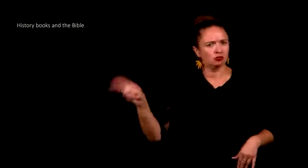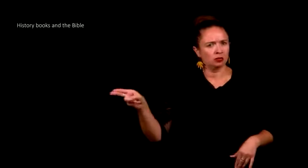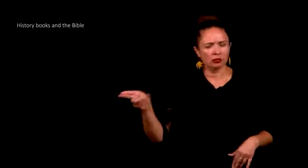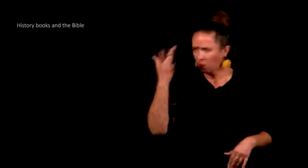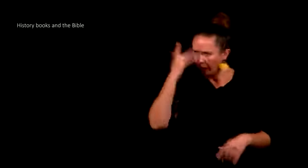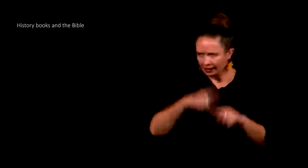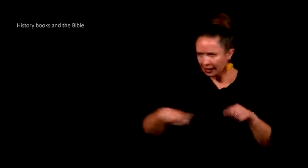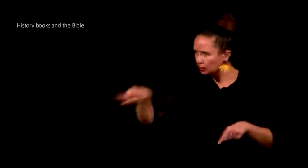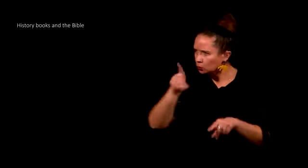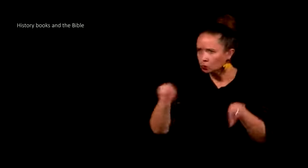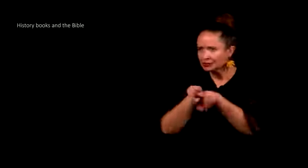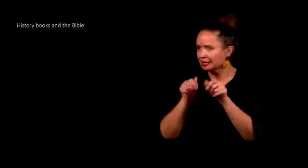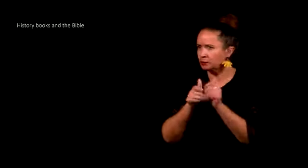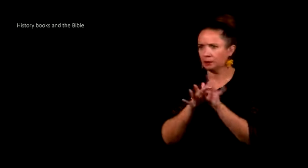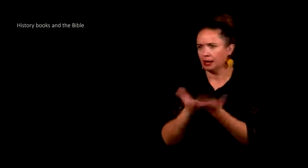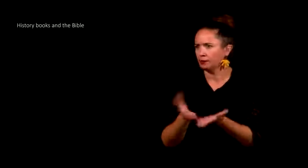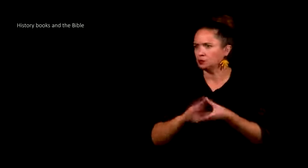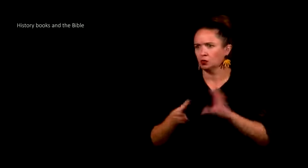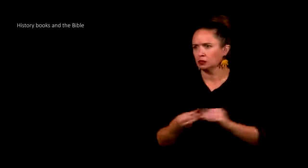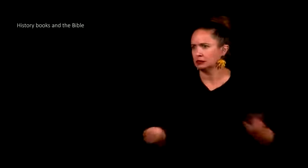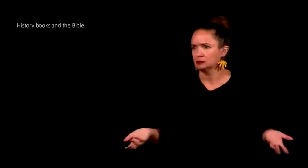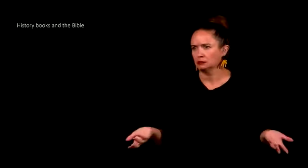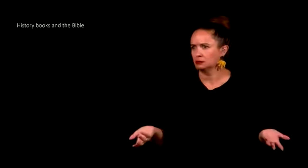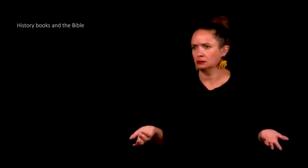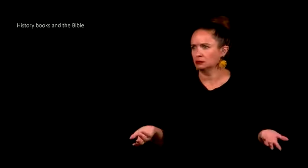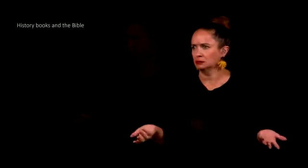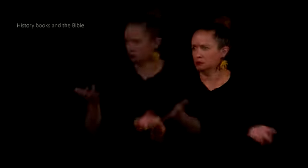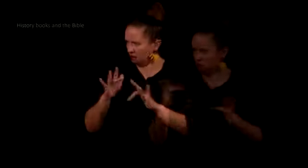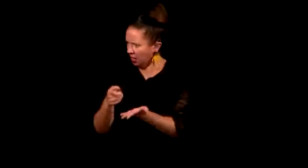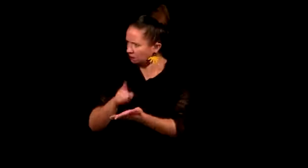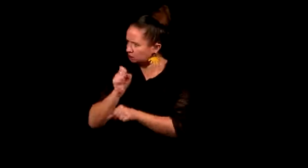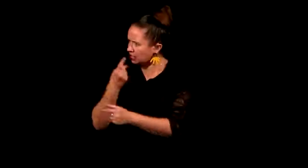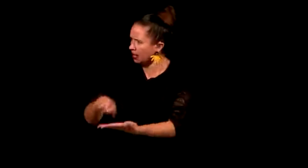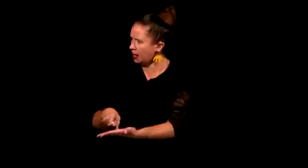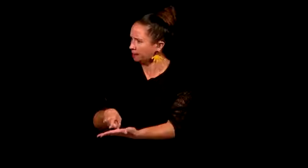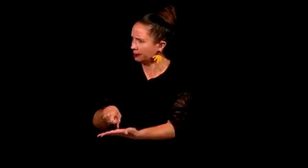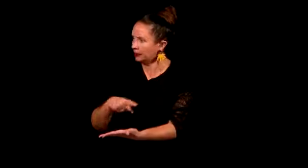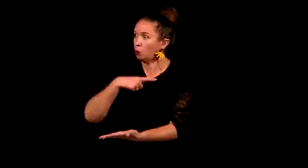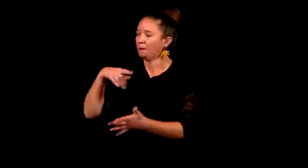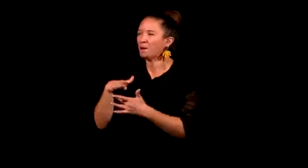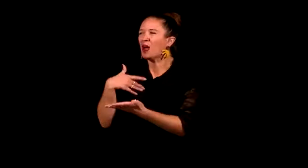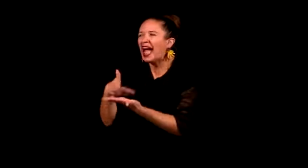I mean, we weren't there. We just trust the history books. But the Bible is the same thing.